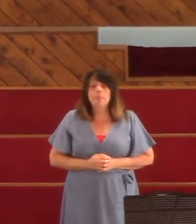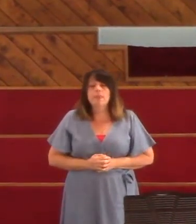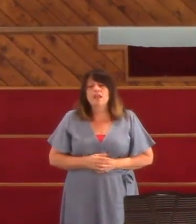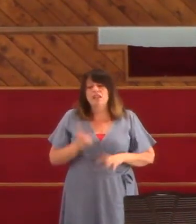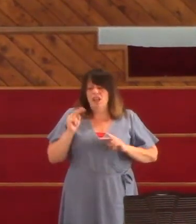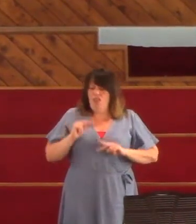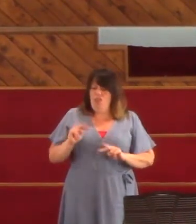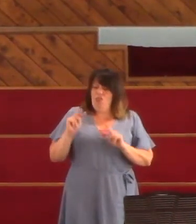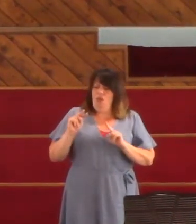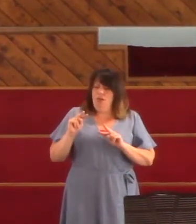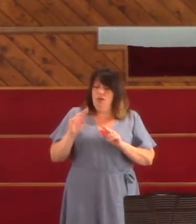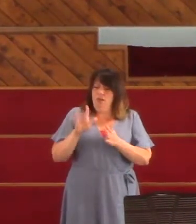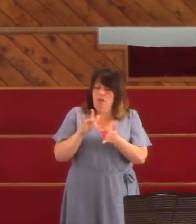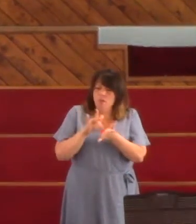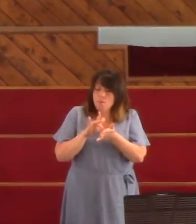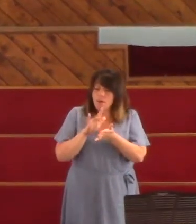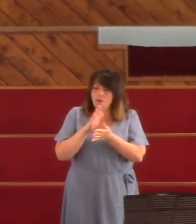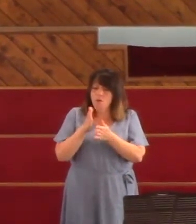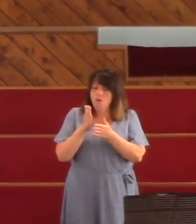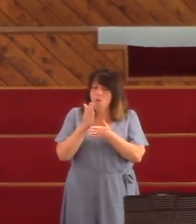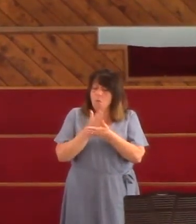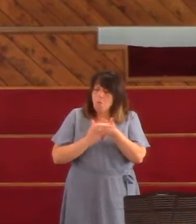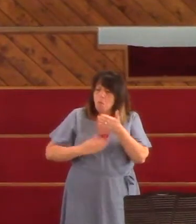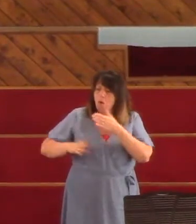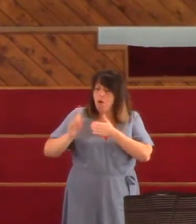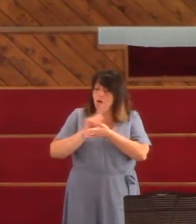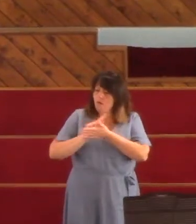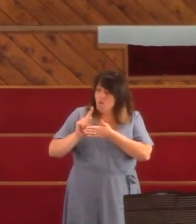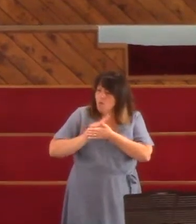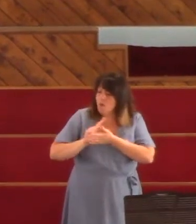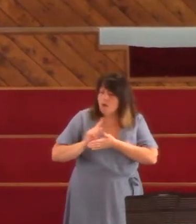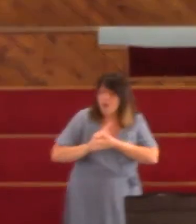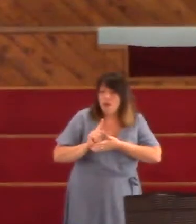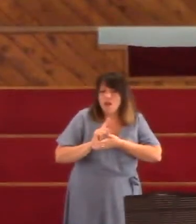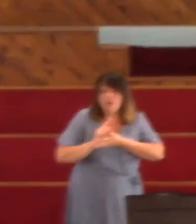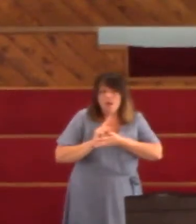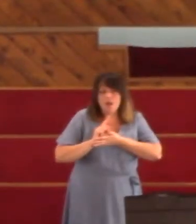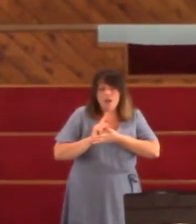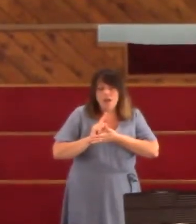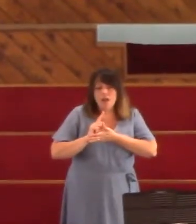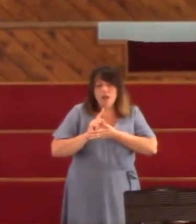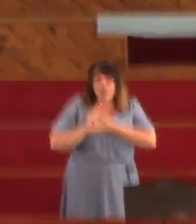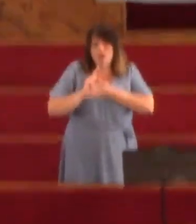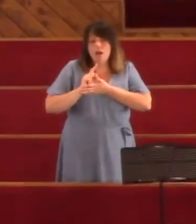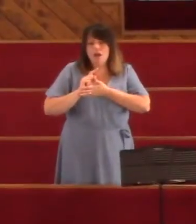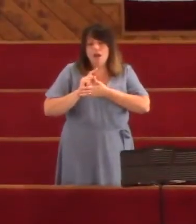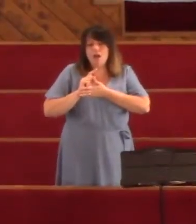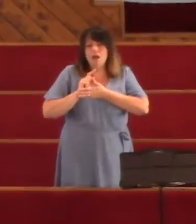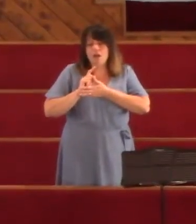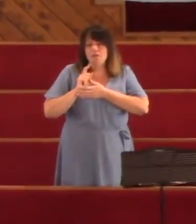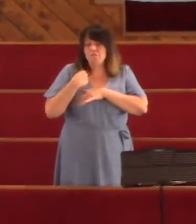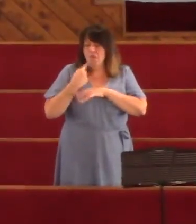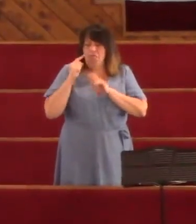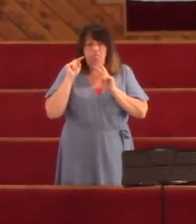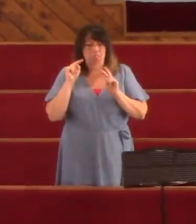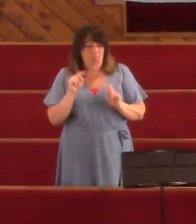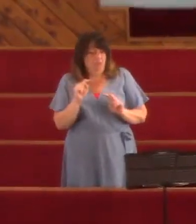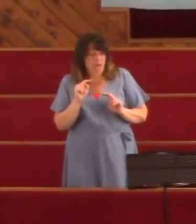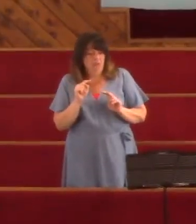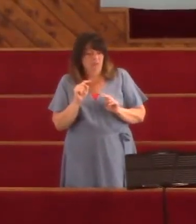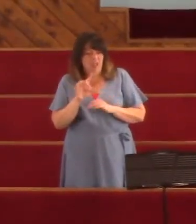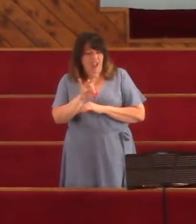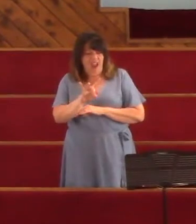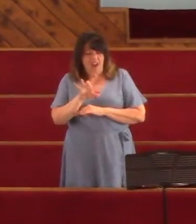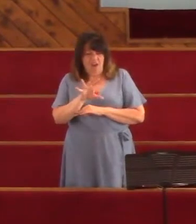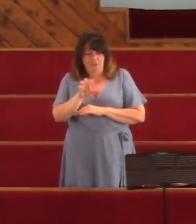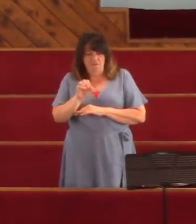and I think that it said that we'd had somewhat of 850 hits, and whatever a hit is, I